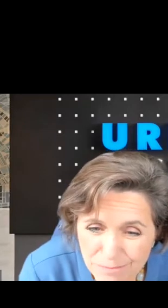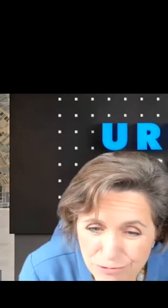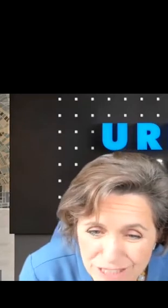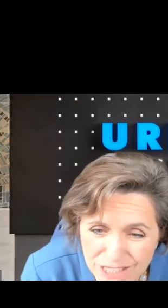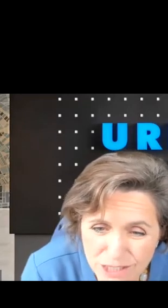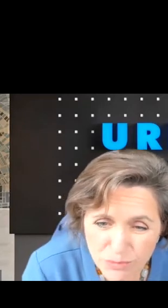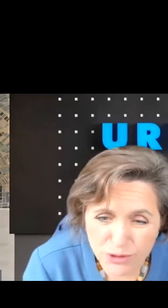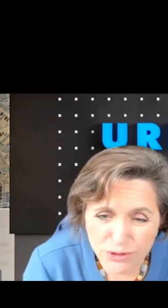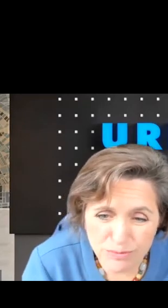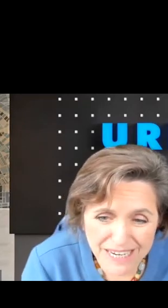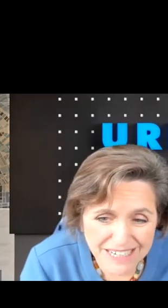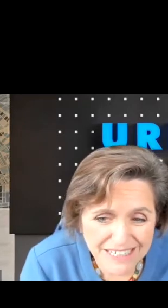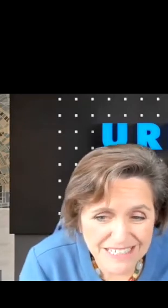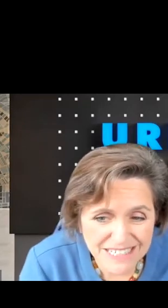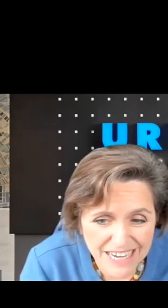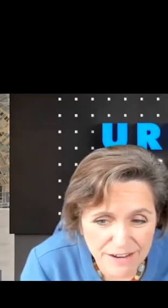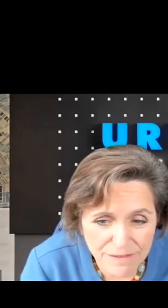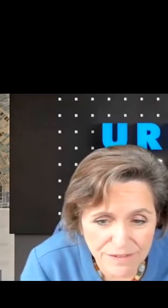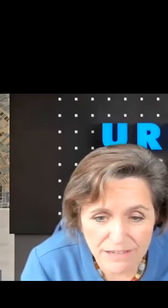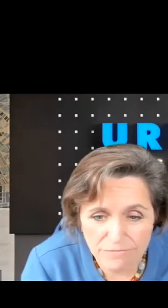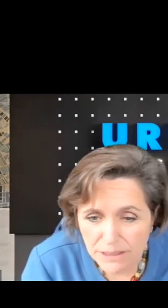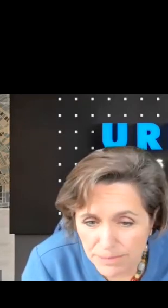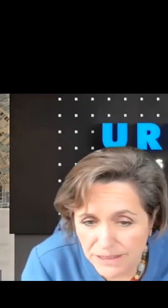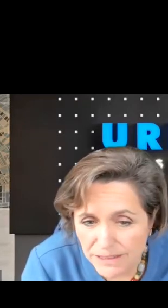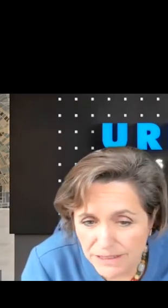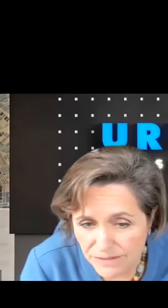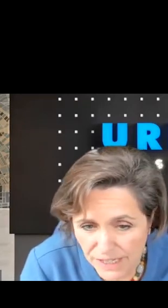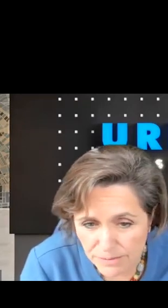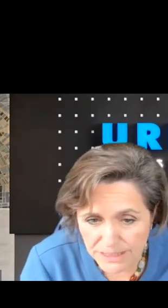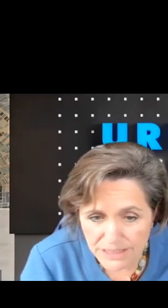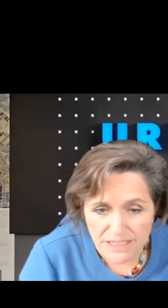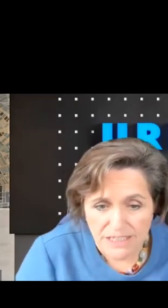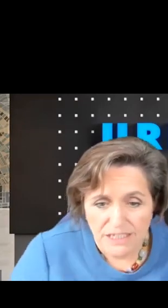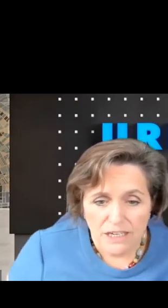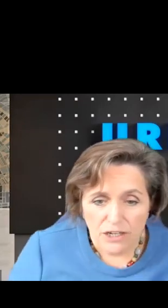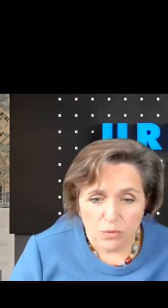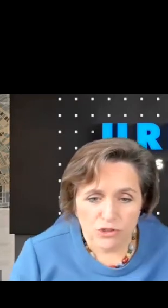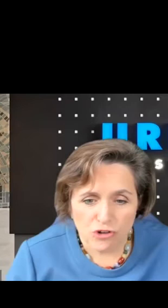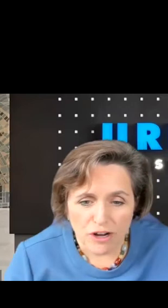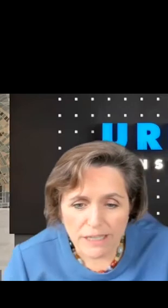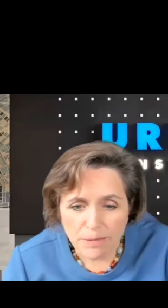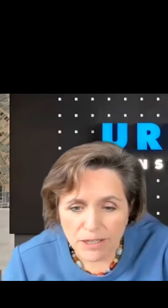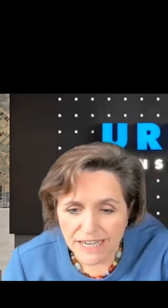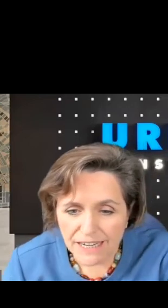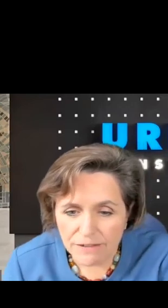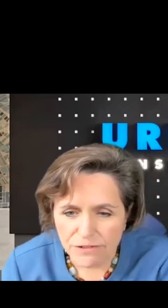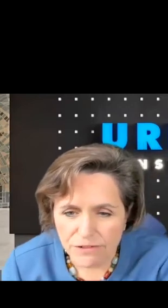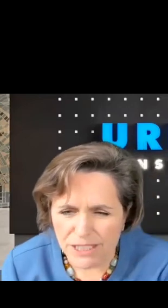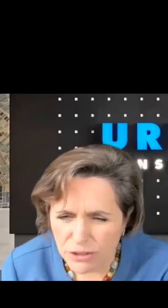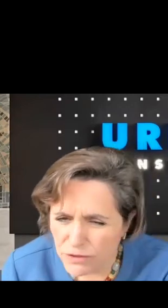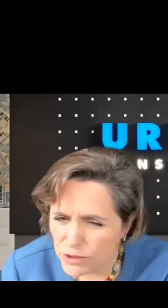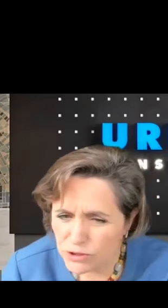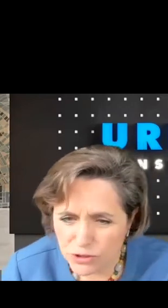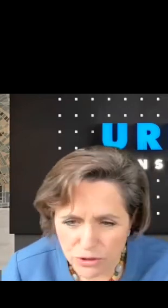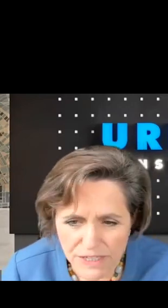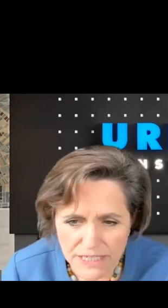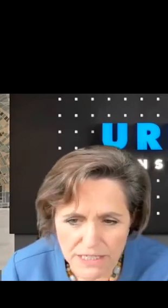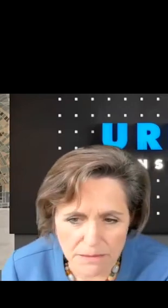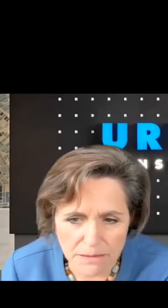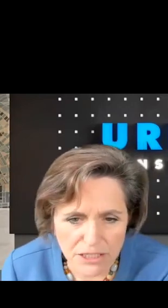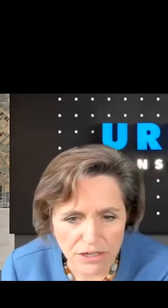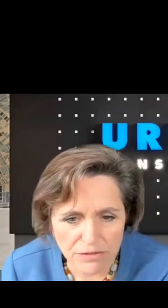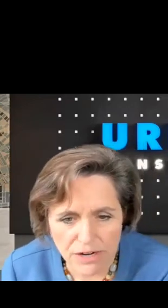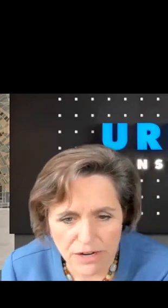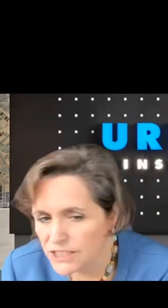how to make prisons more humane, safe, and rehabilitative environments. We're drawing upon data from interviews,